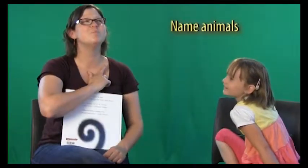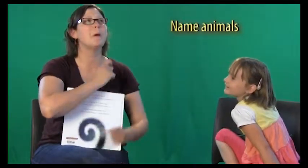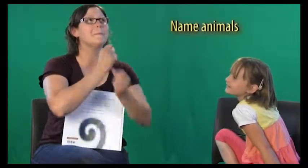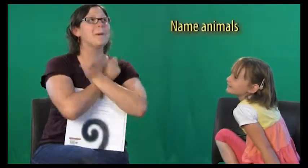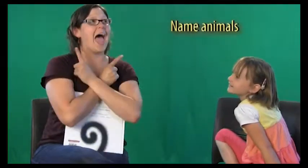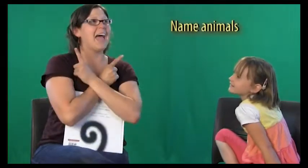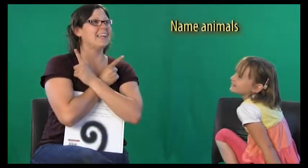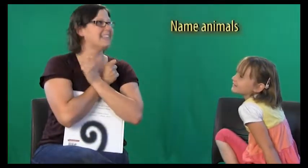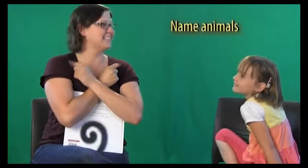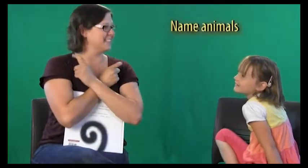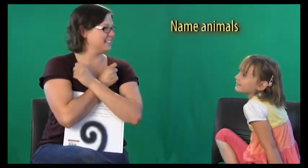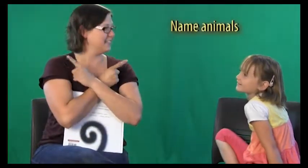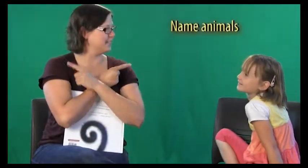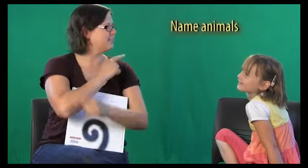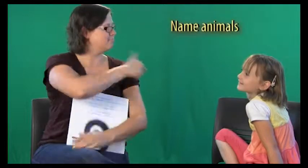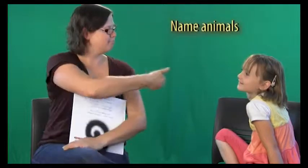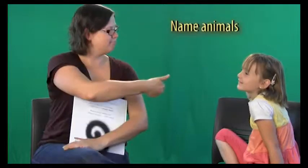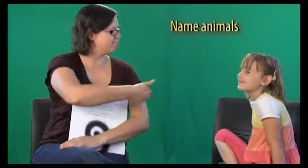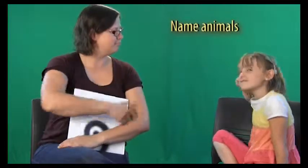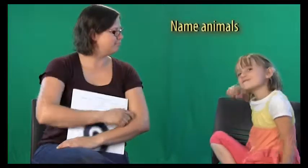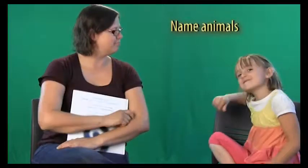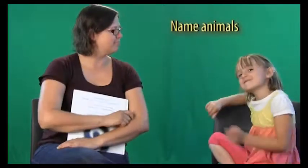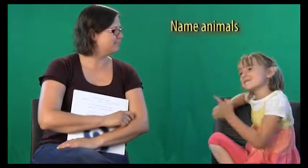turn. How about a bat? All right, you're up.